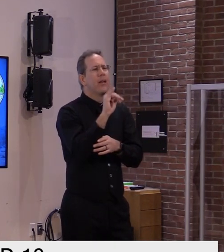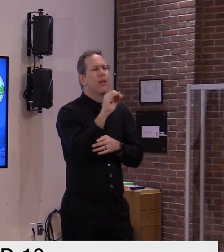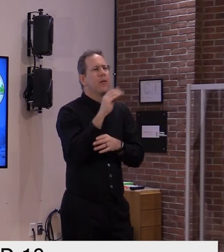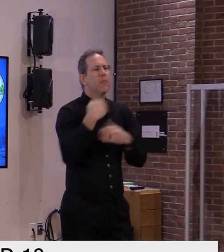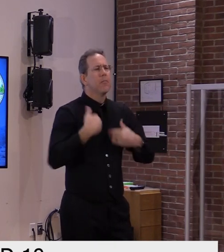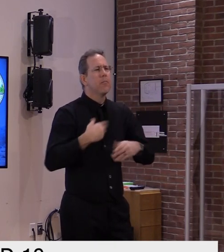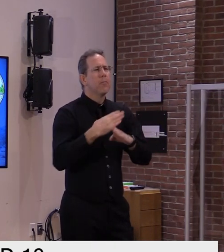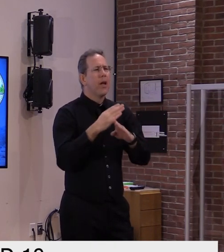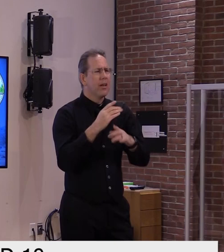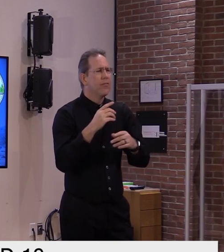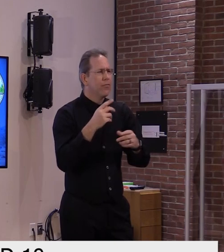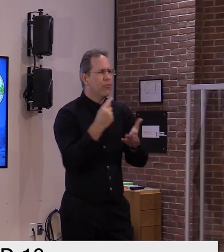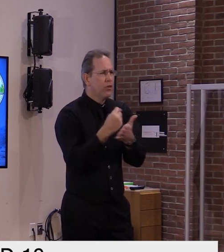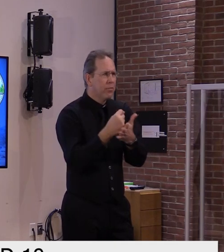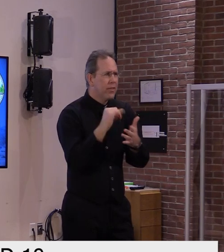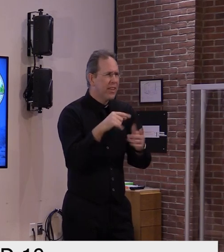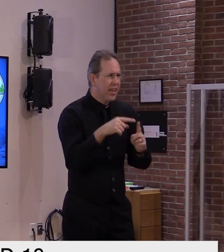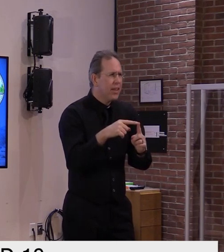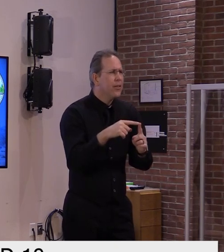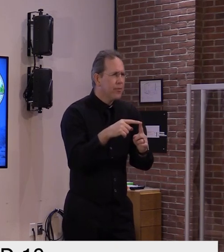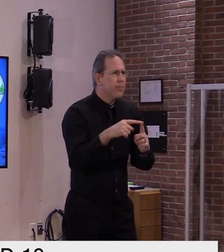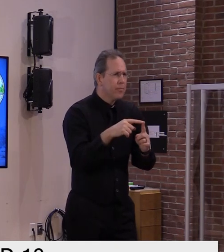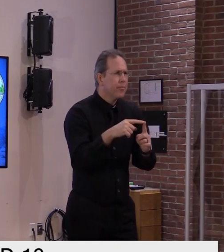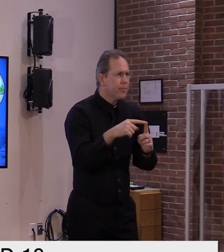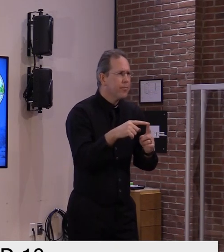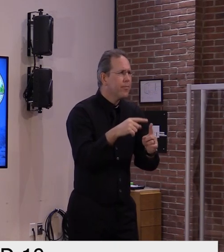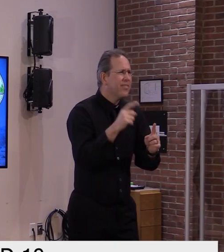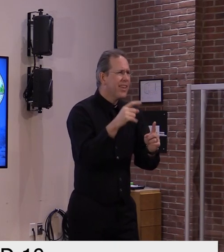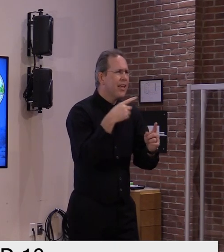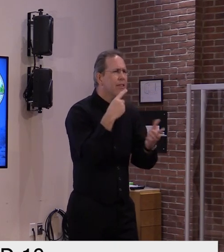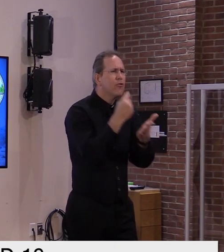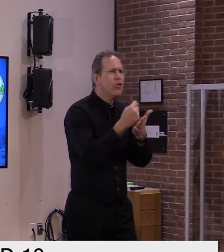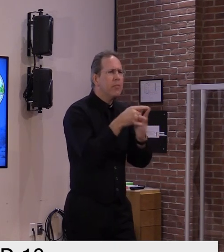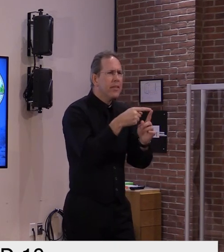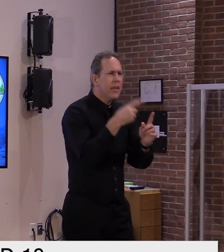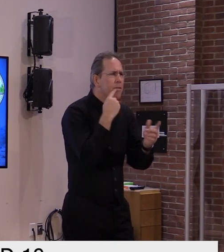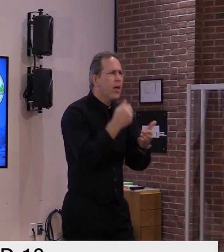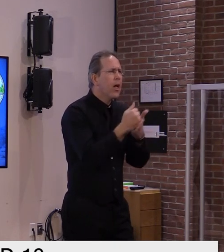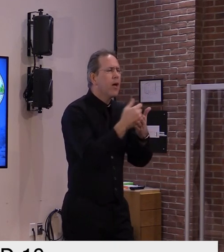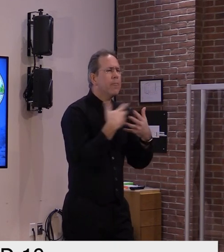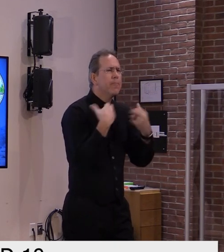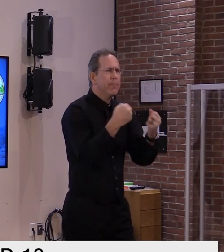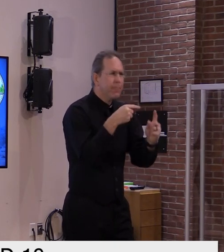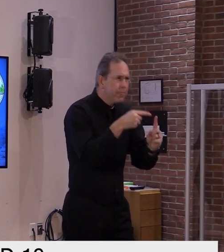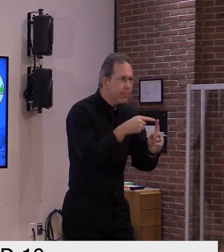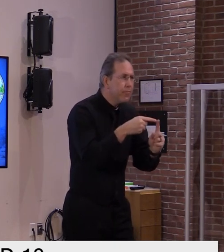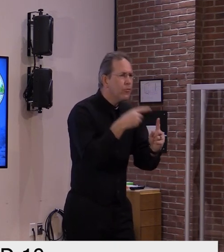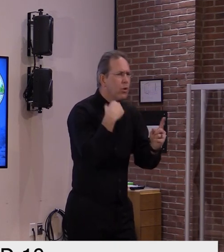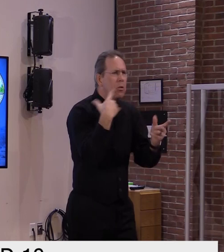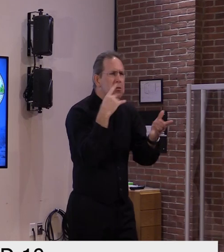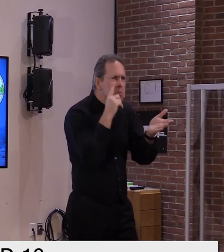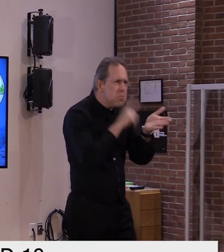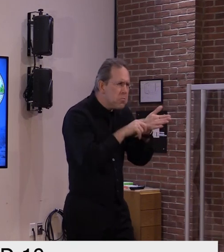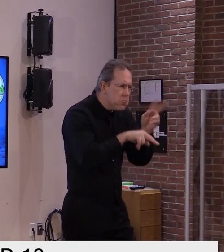hospitalized patients. The therapy has support from one major study, but has not been widely endorsed as a standard